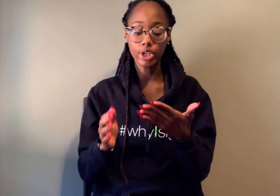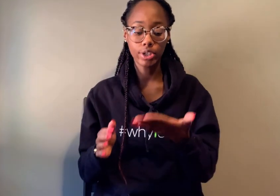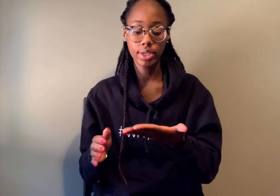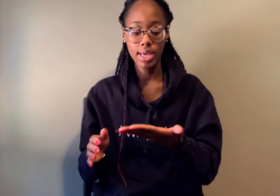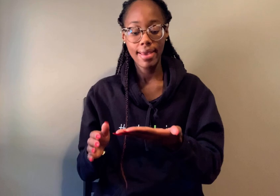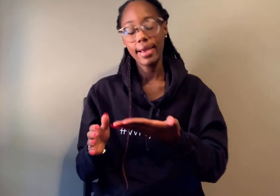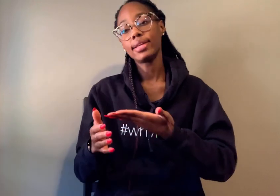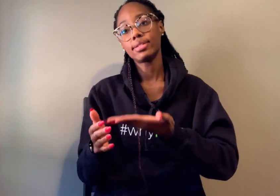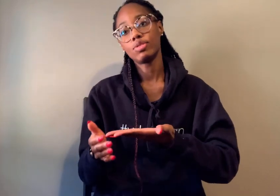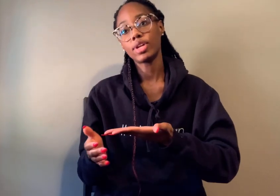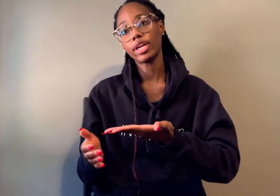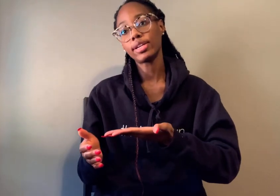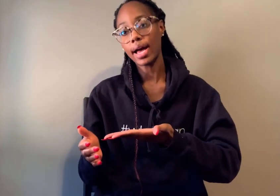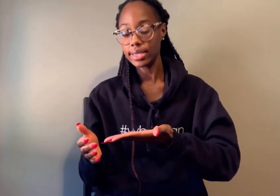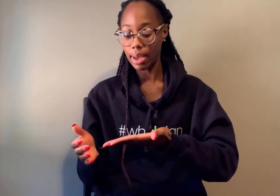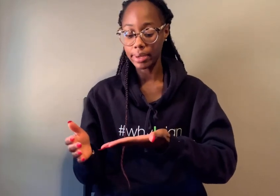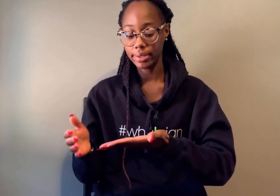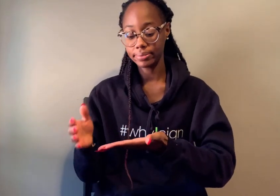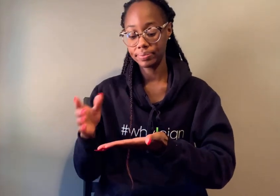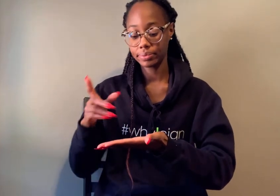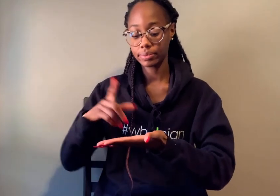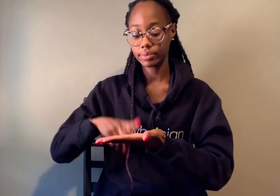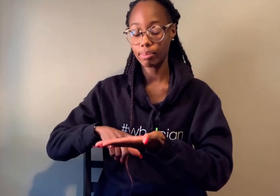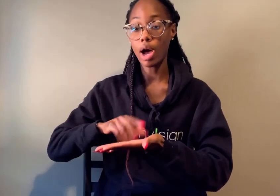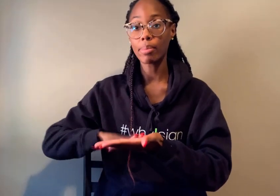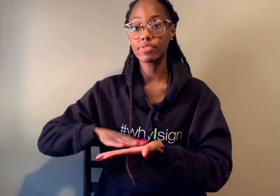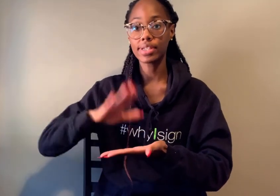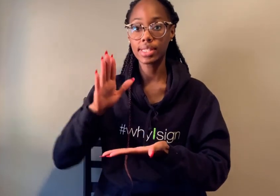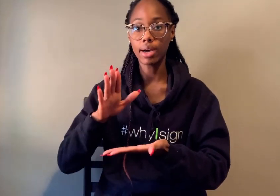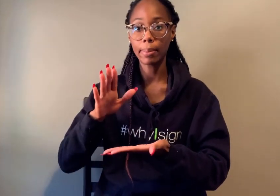learn is you take your non-dominant, palm is facing up,